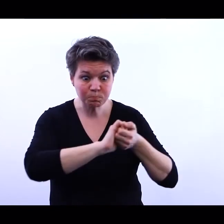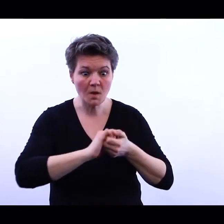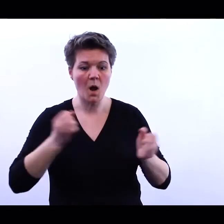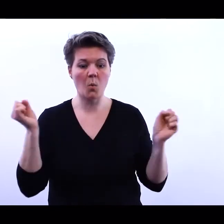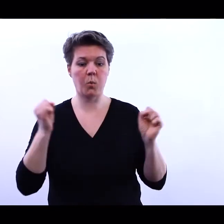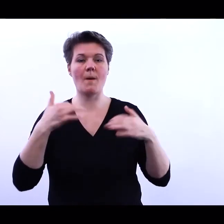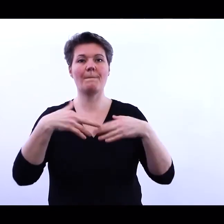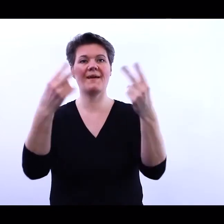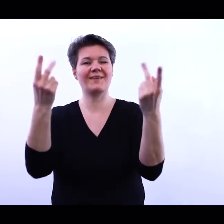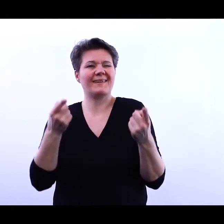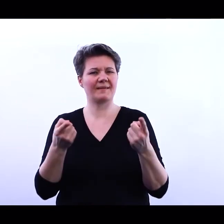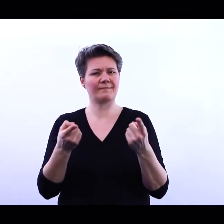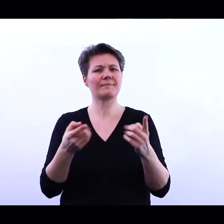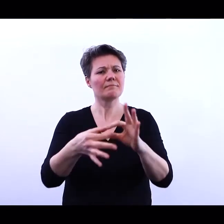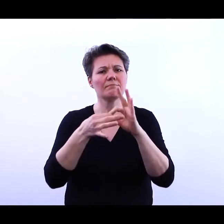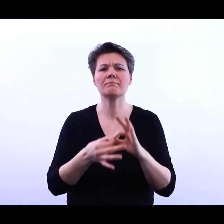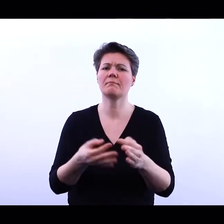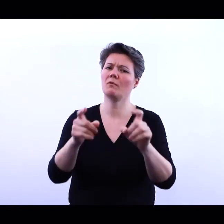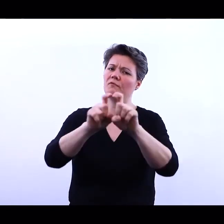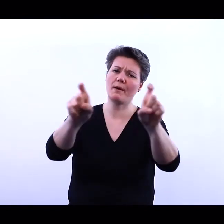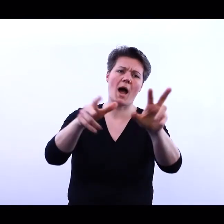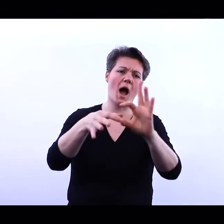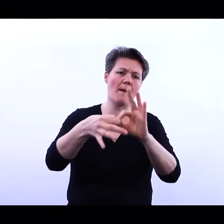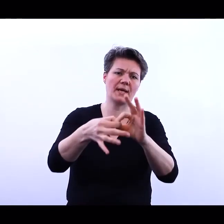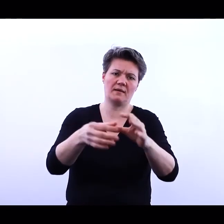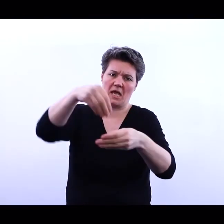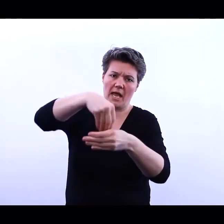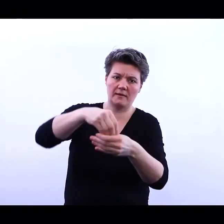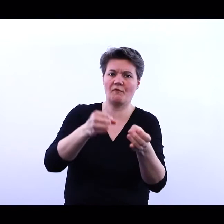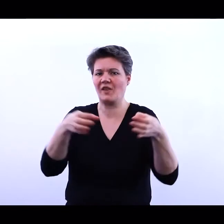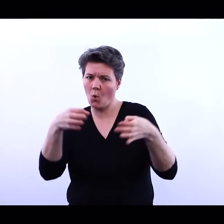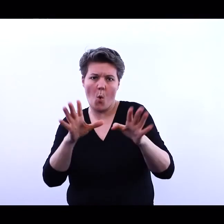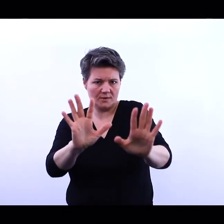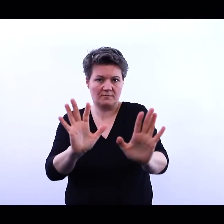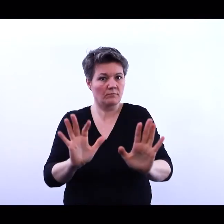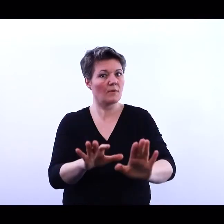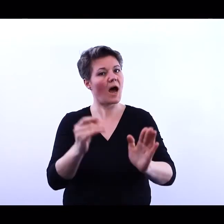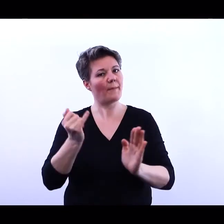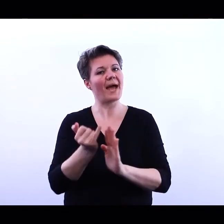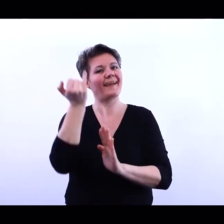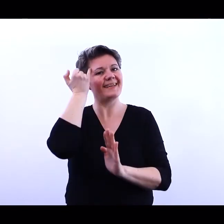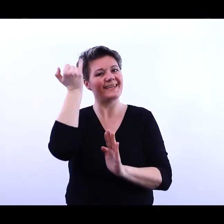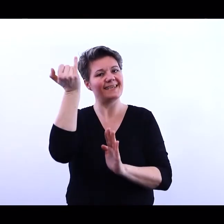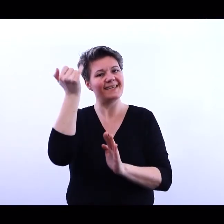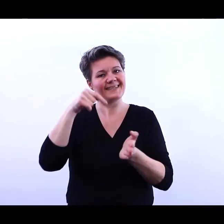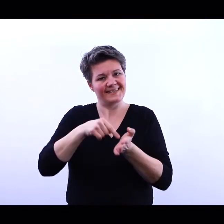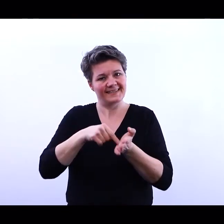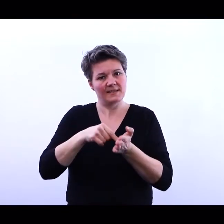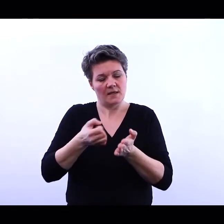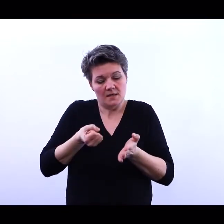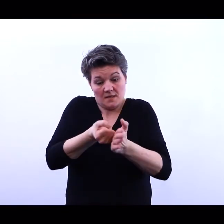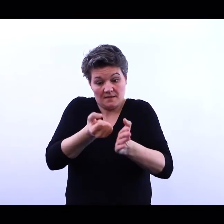depending on what norms you have or the size of your organization? But starting with that kind of core team that you can